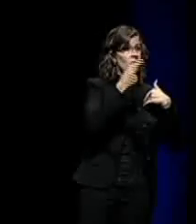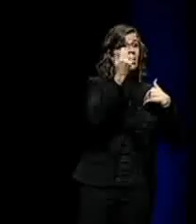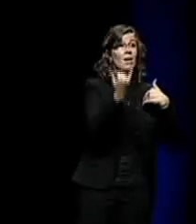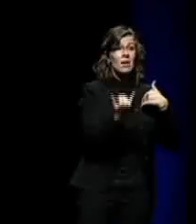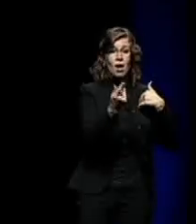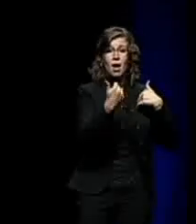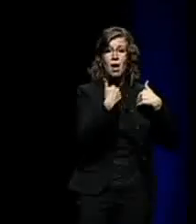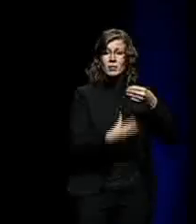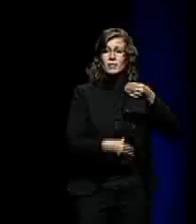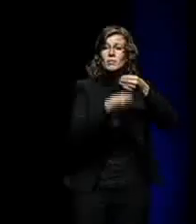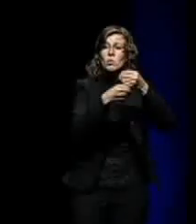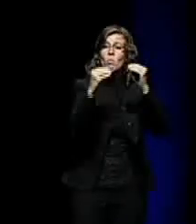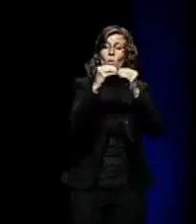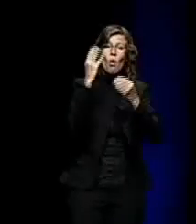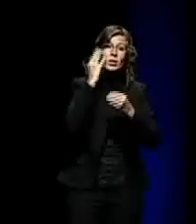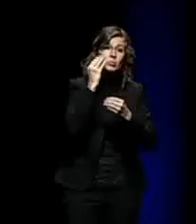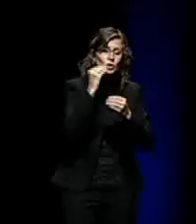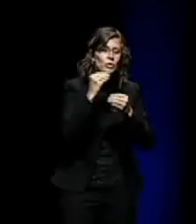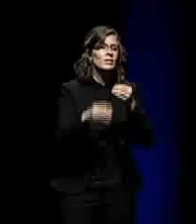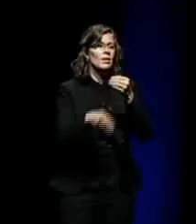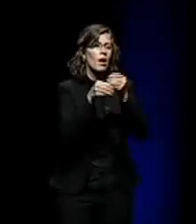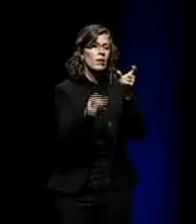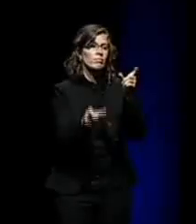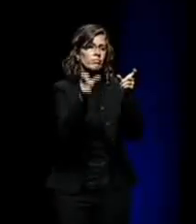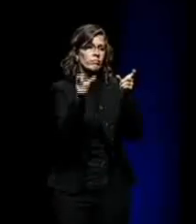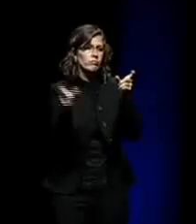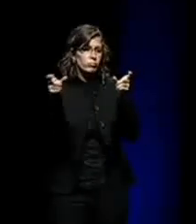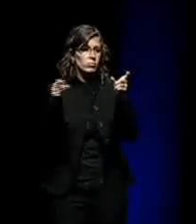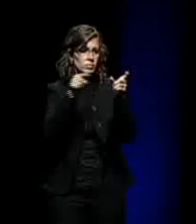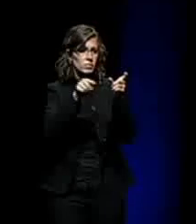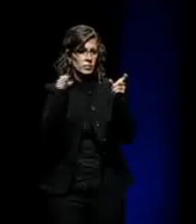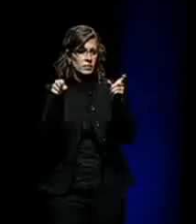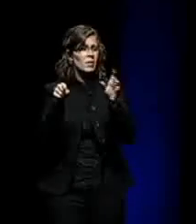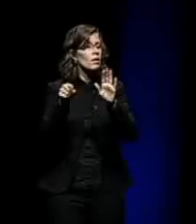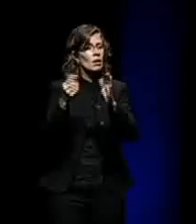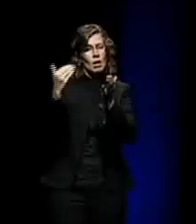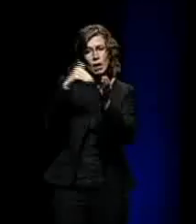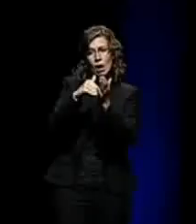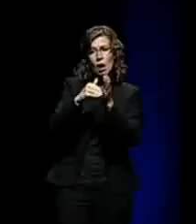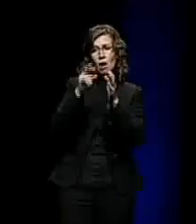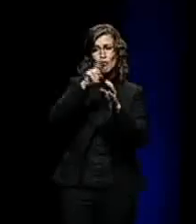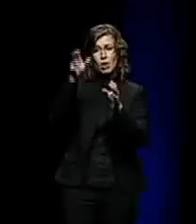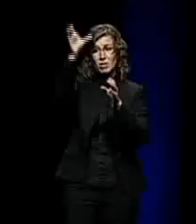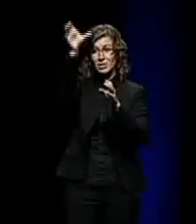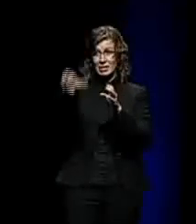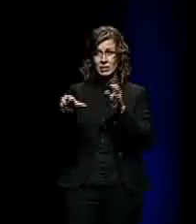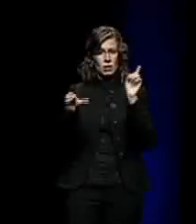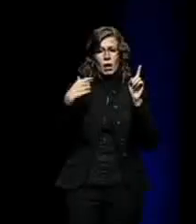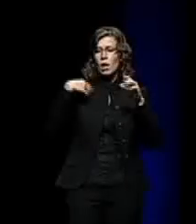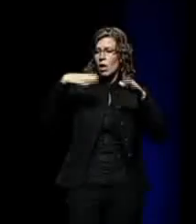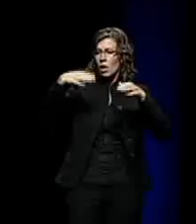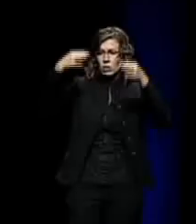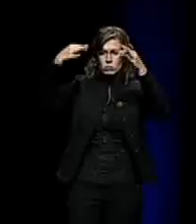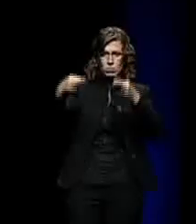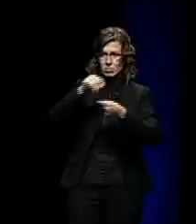judgments based on the right side of this. We're going to do the studies that we need to do. And we're going to talk to people and have more feedback